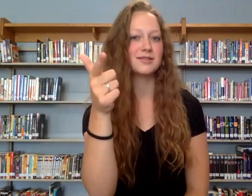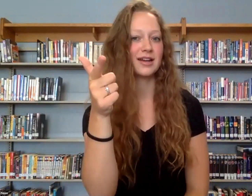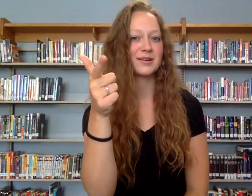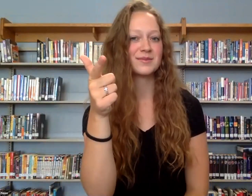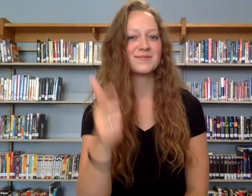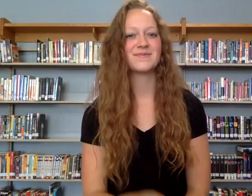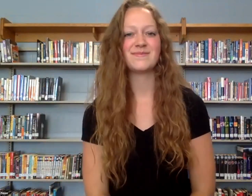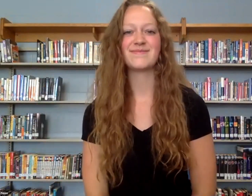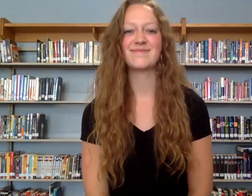later.